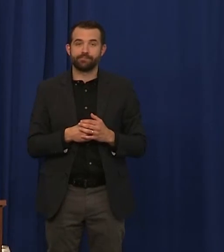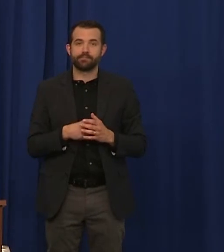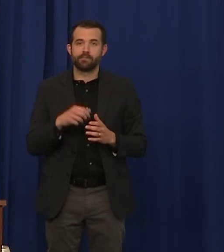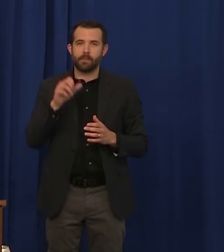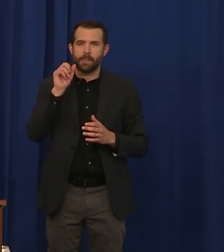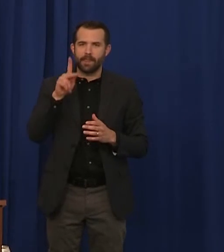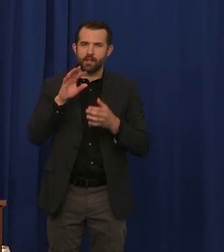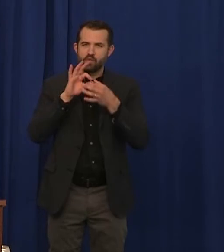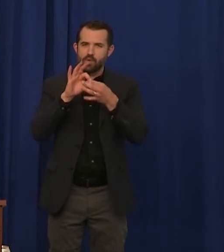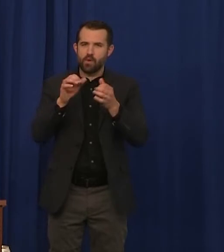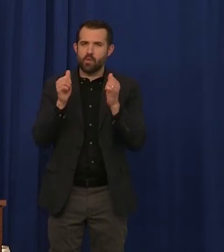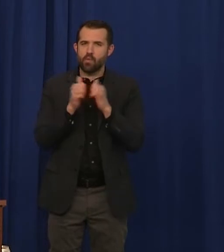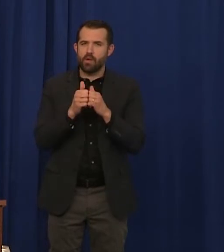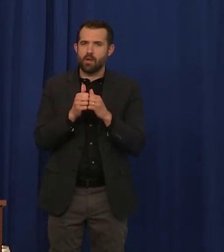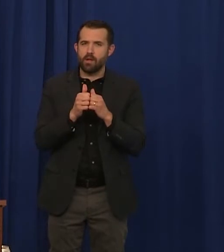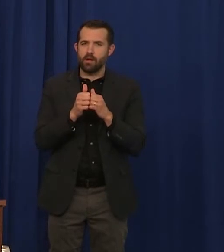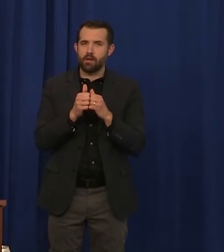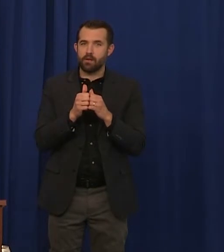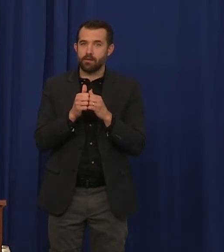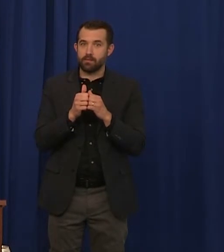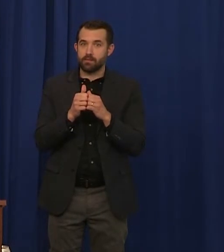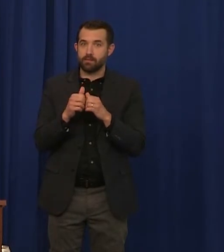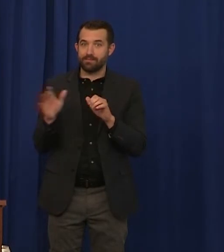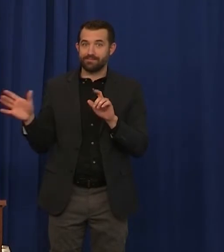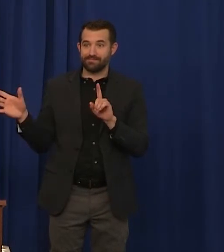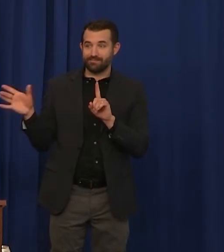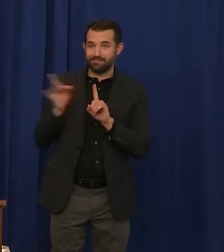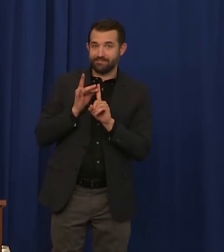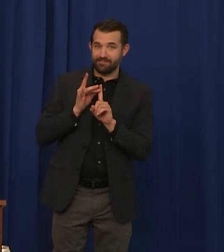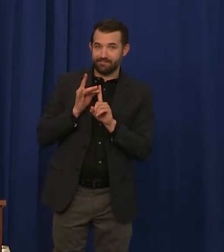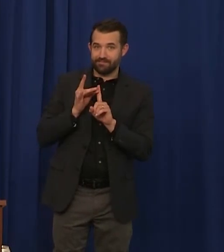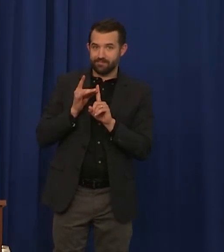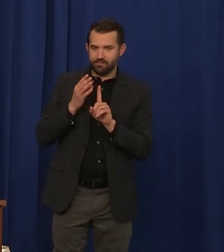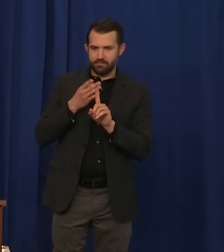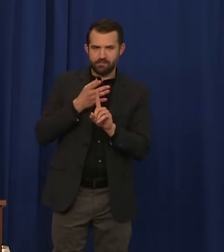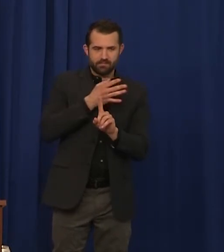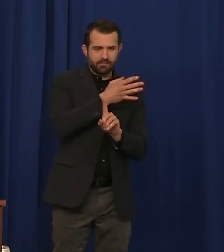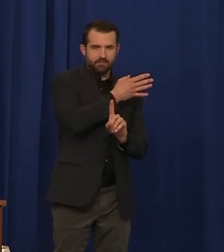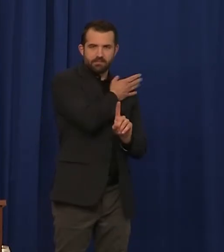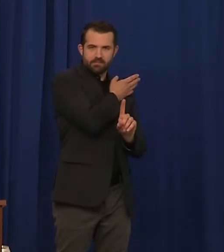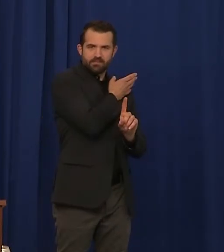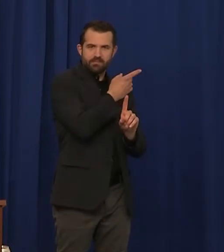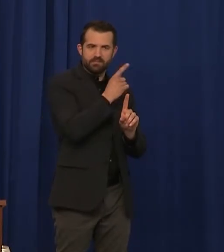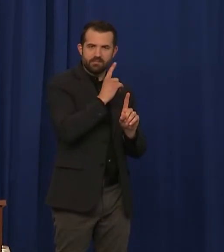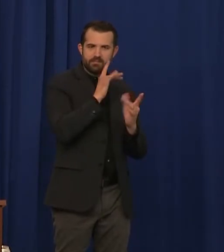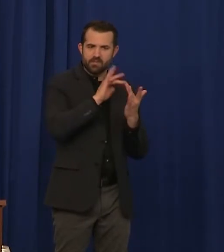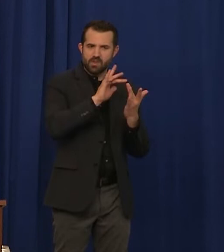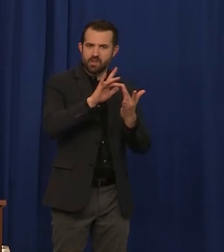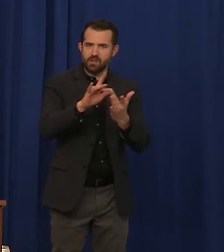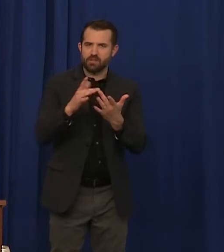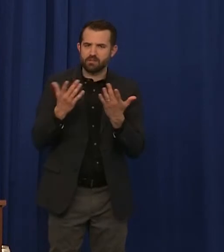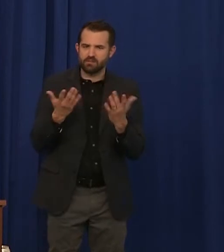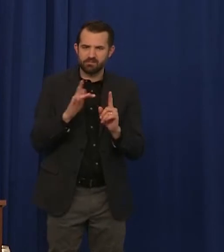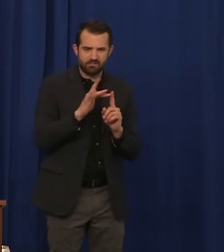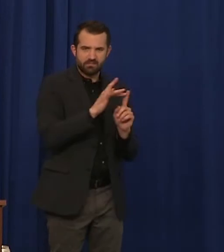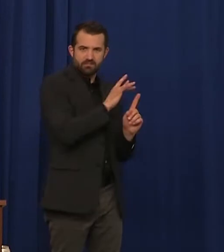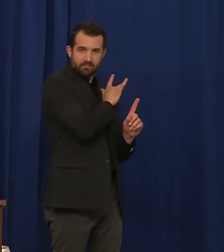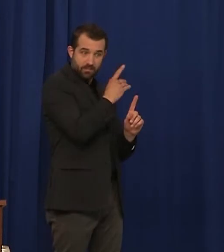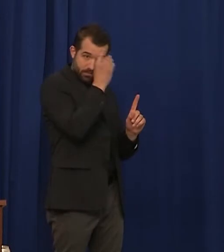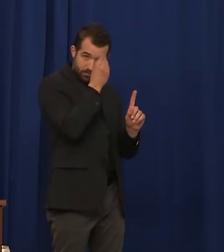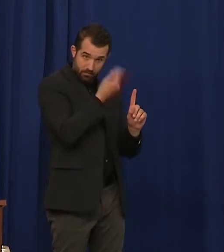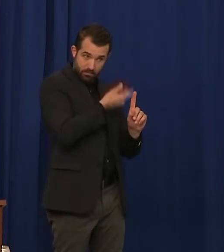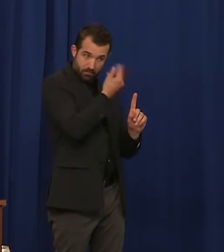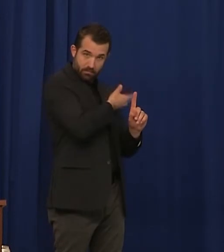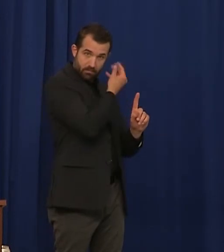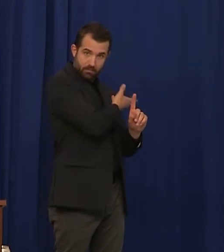contact tracing, we've had a couple of questions from listeners. One, wanting to know if businesses are being notified if someone who